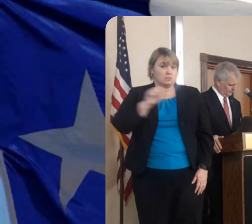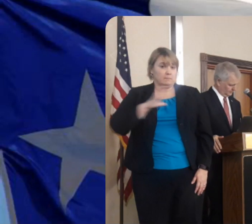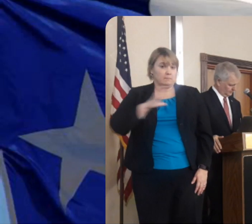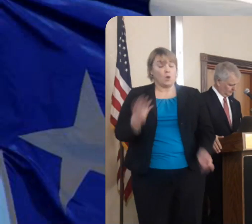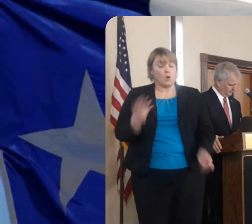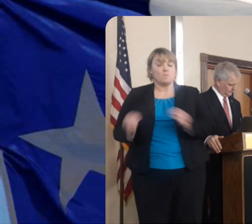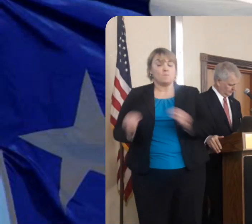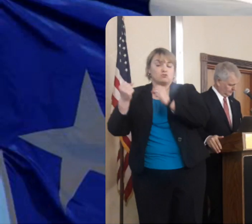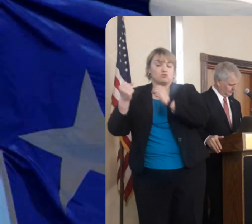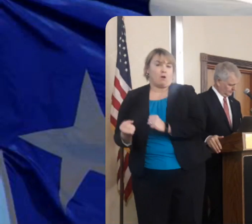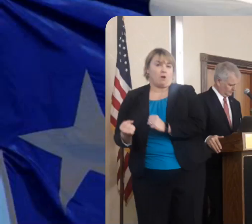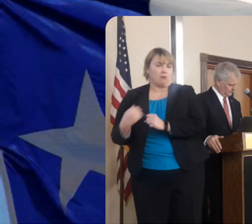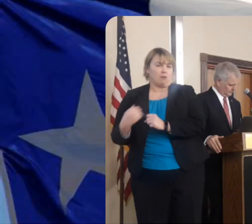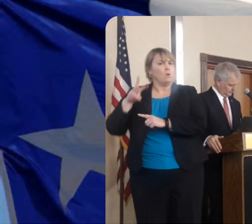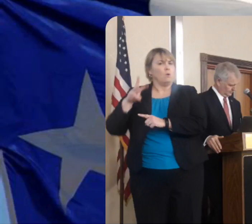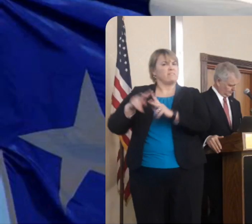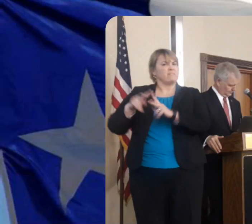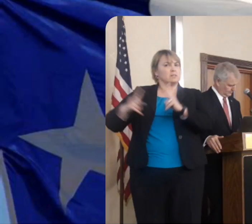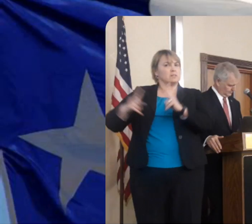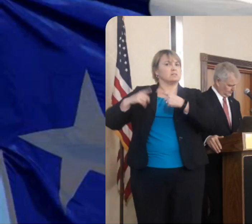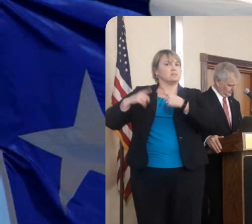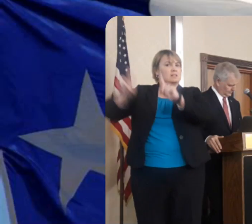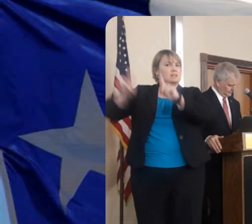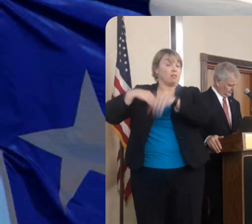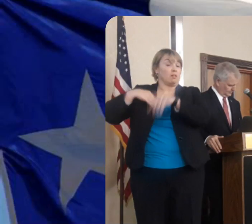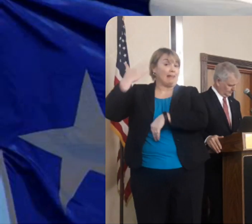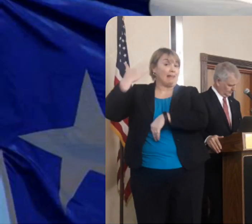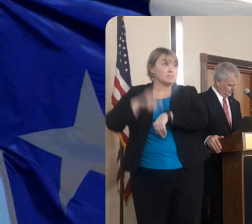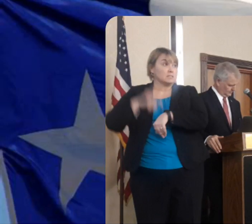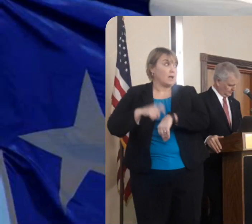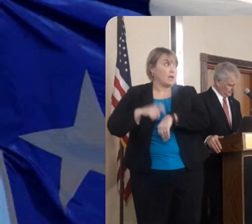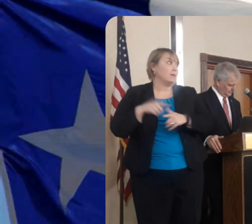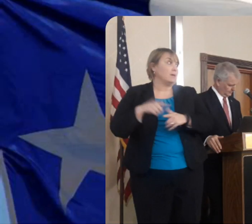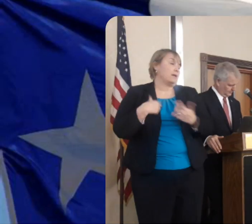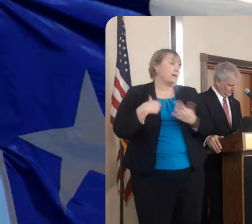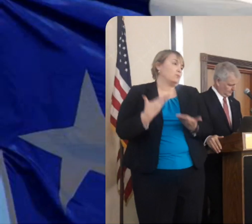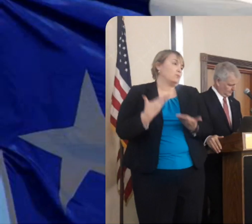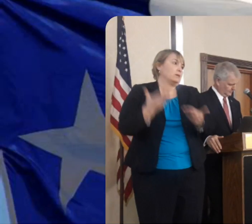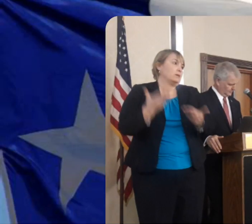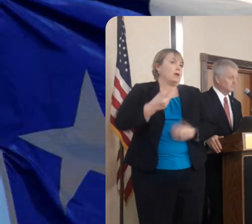strongly recommend that you give it a chance and